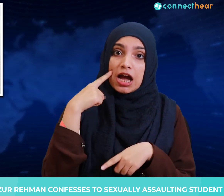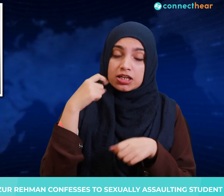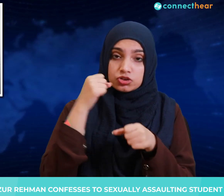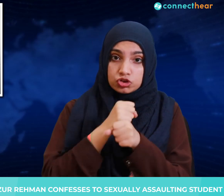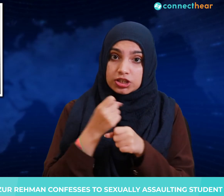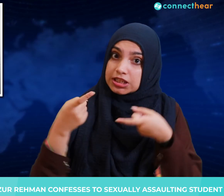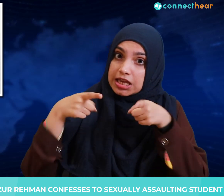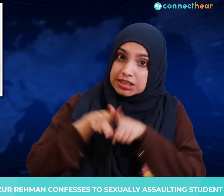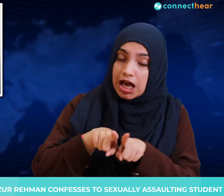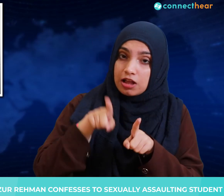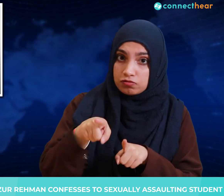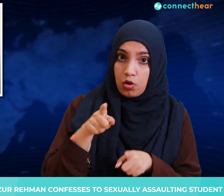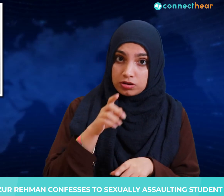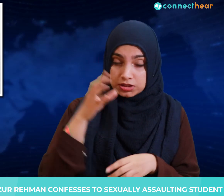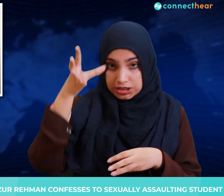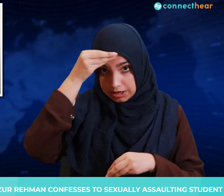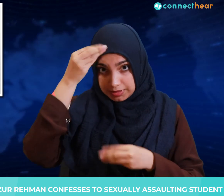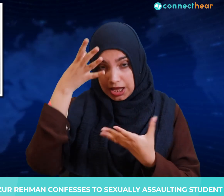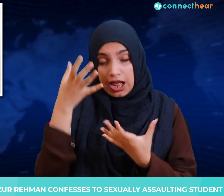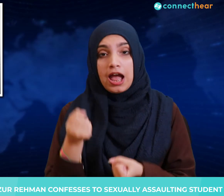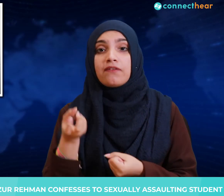police officials prior to the cleric's arrest.